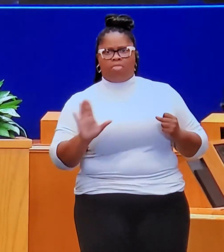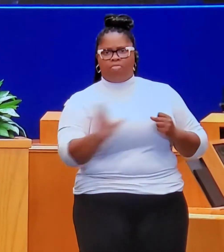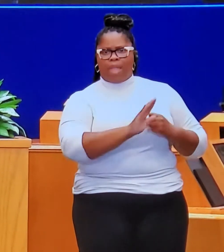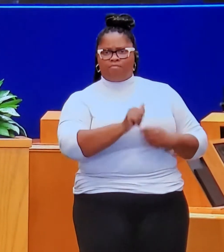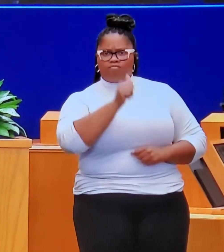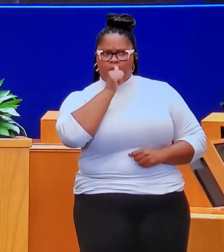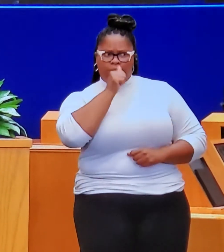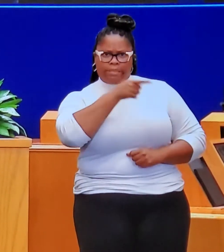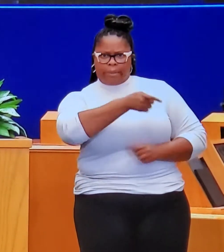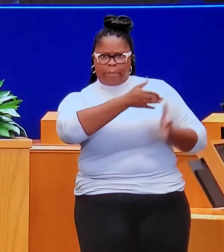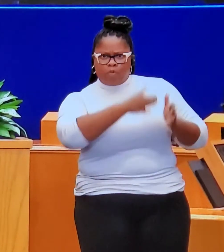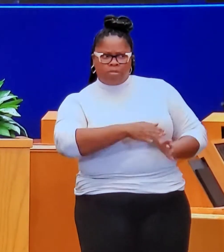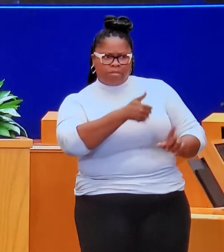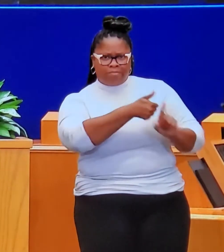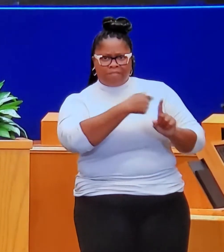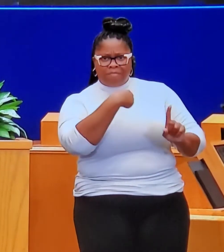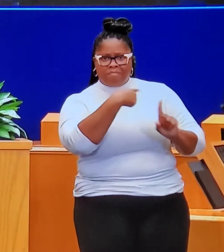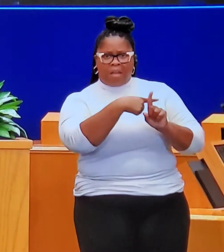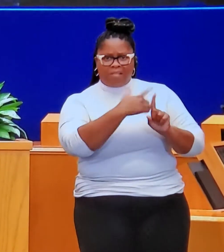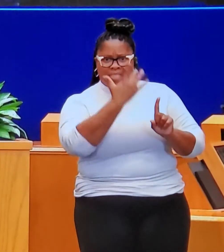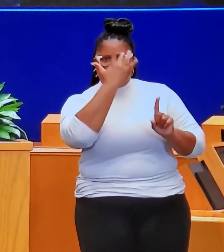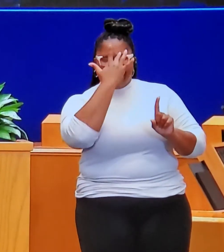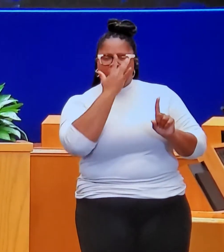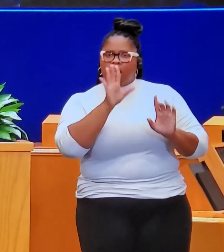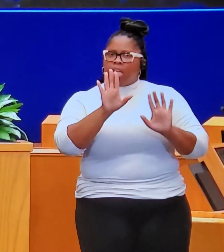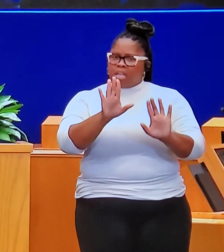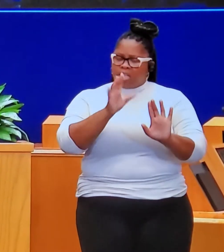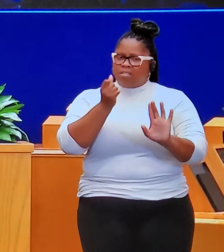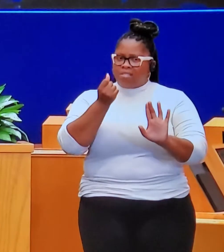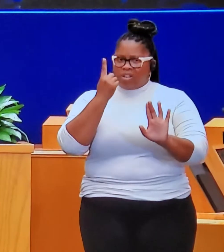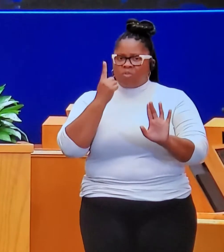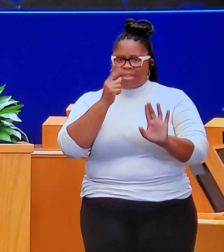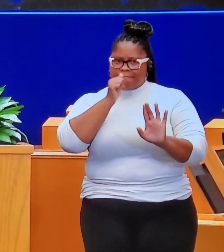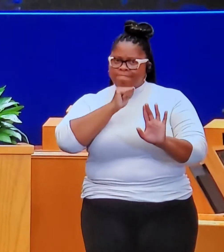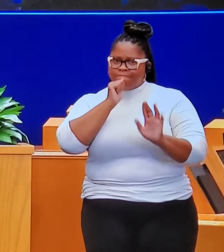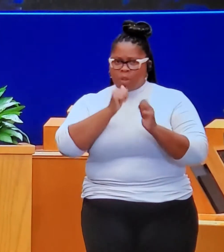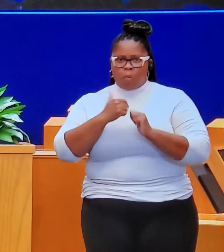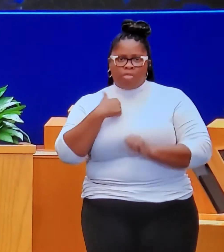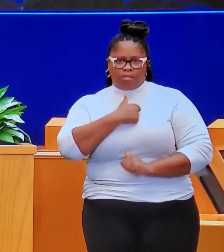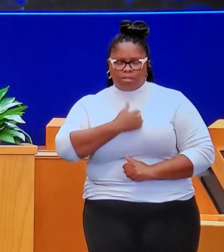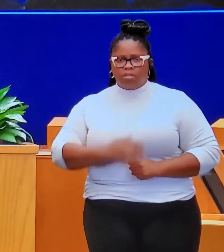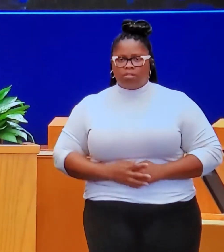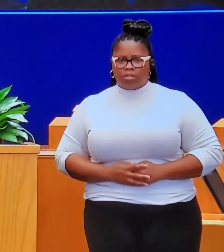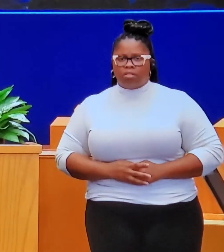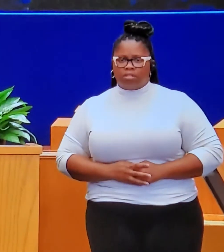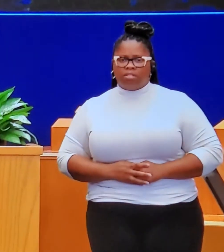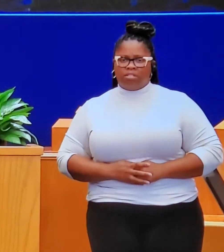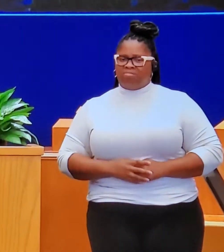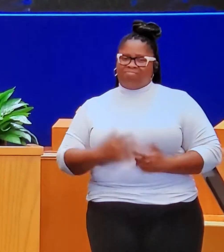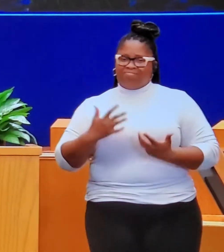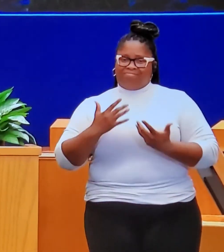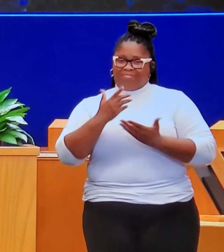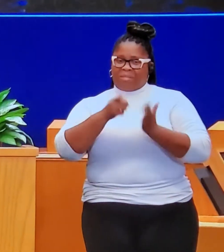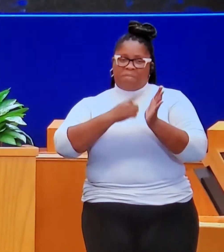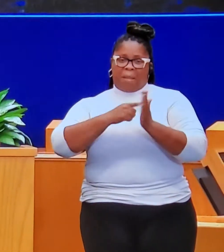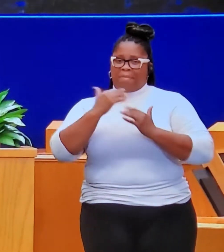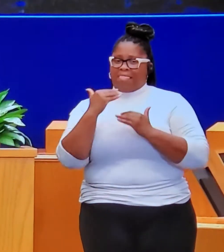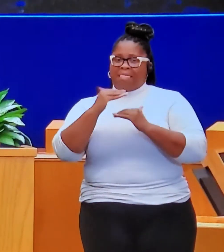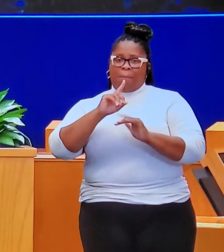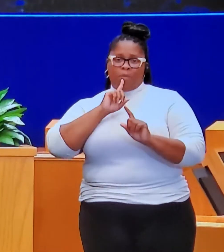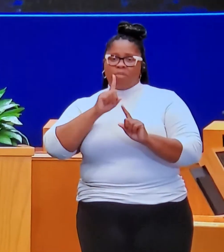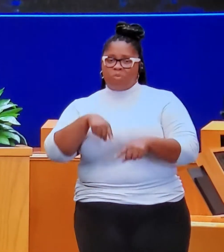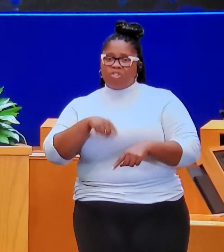of a person who's positive. So please understand and bear with us around our limitations on the